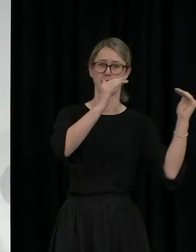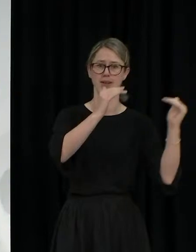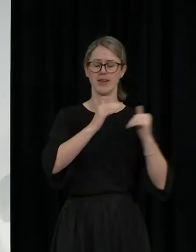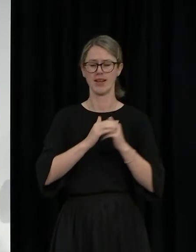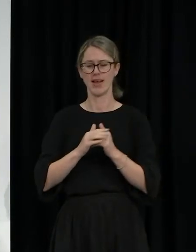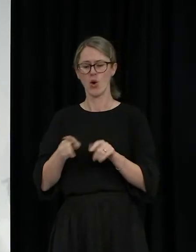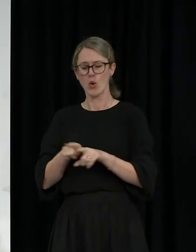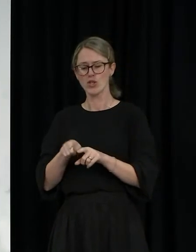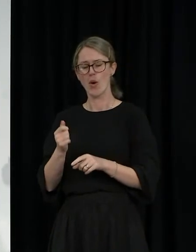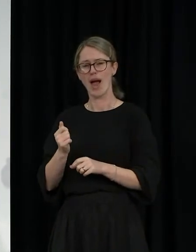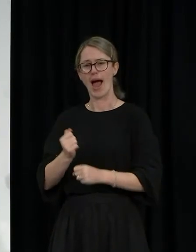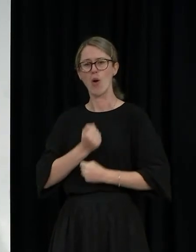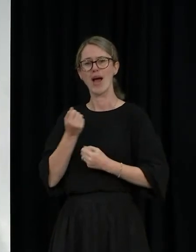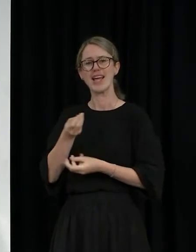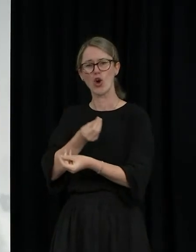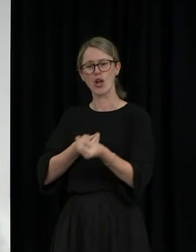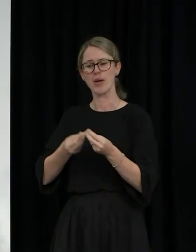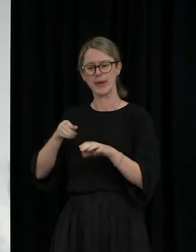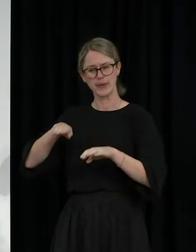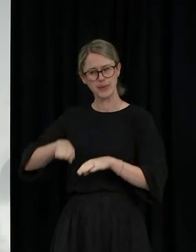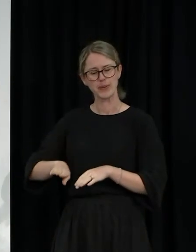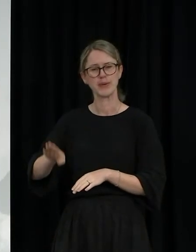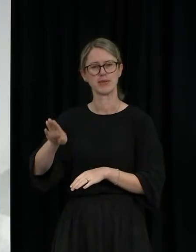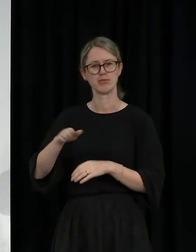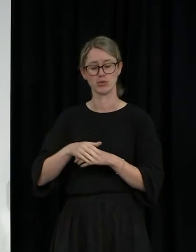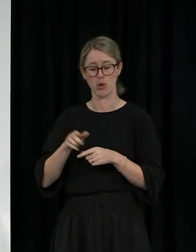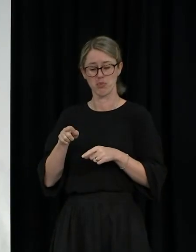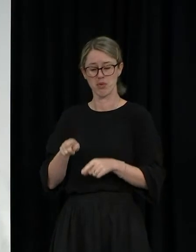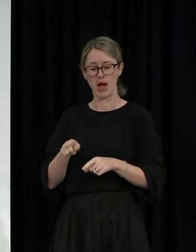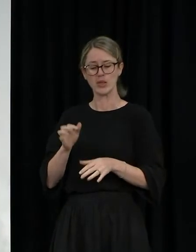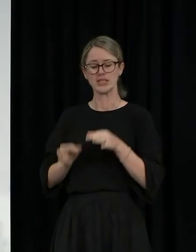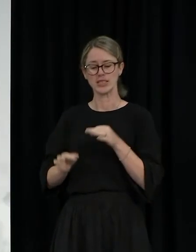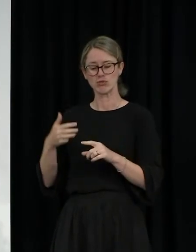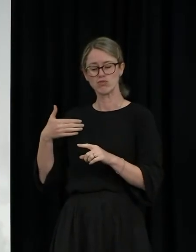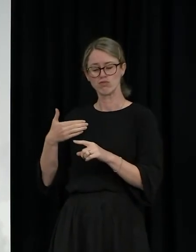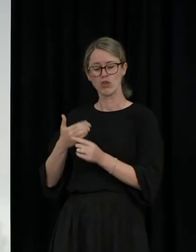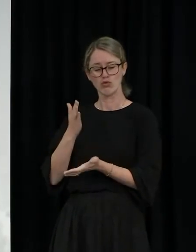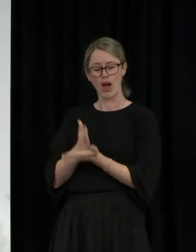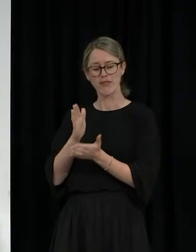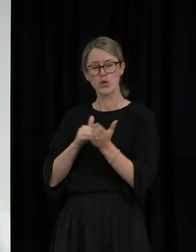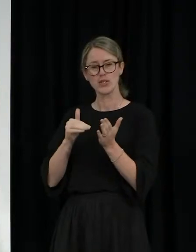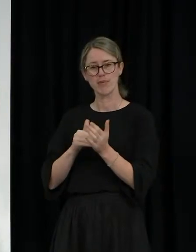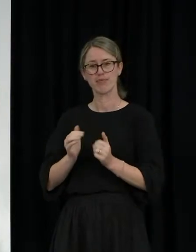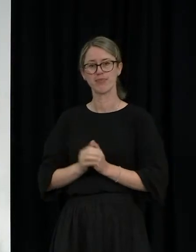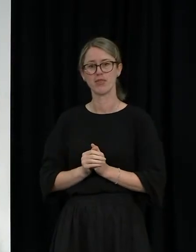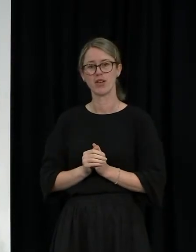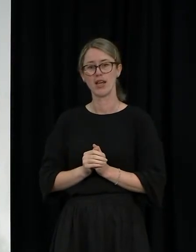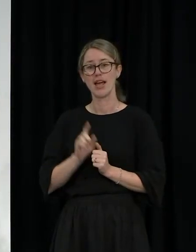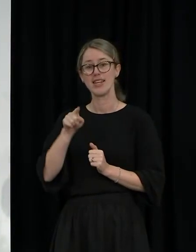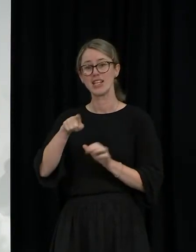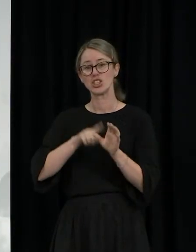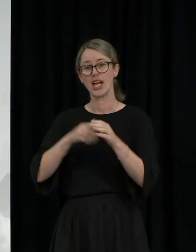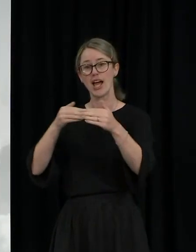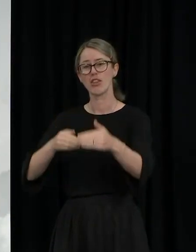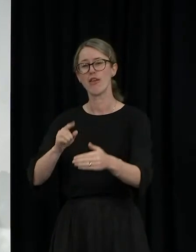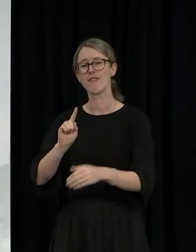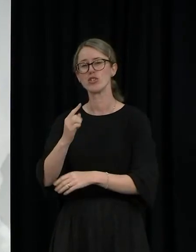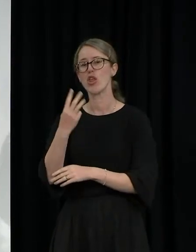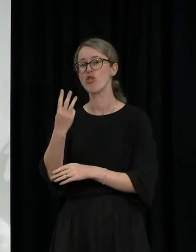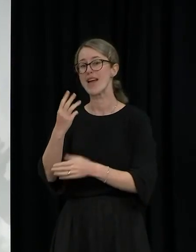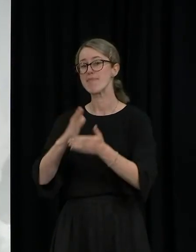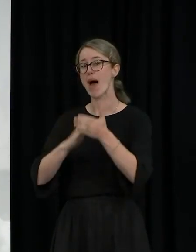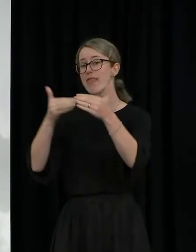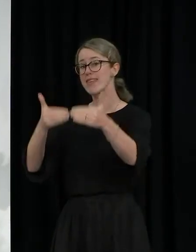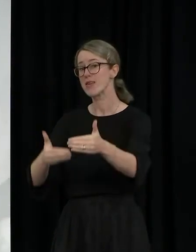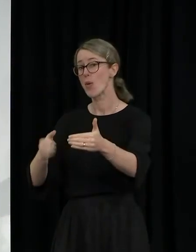very well. We're doing the right thing here for New Zealand. In the first quarter of next year, we have a very clear plan to be able